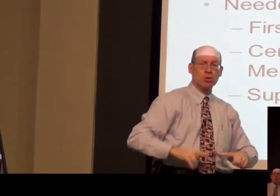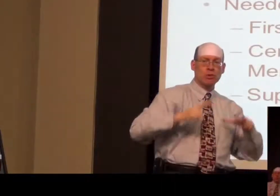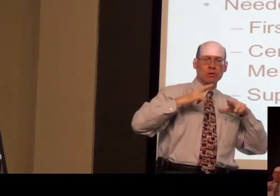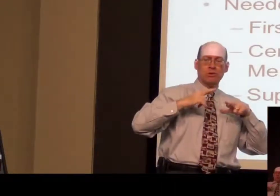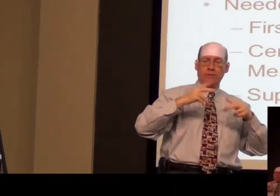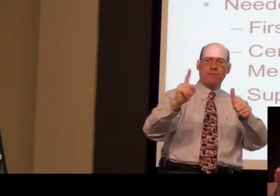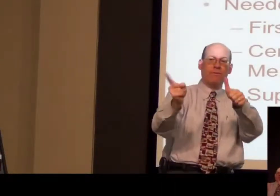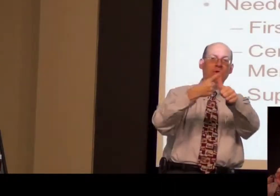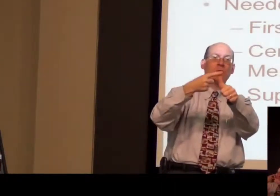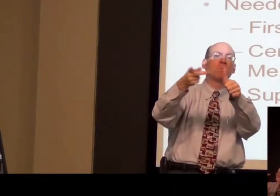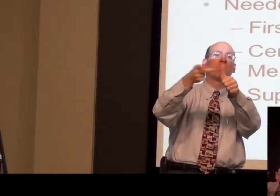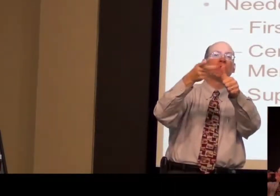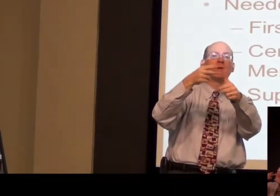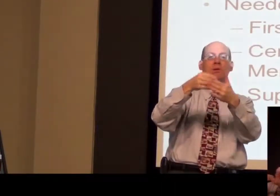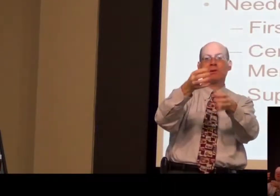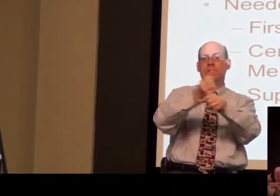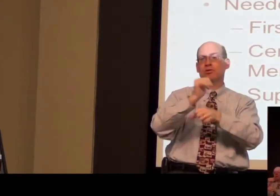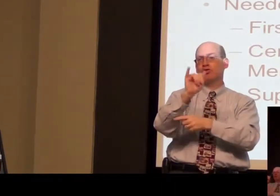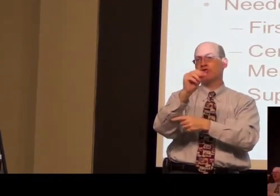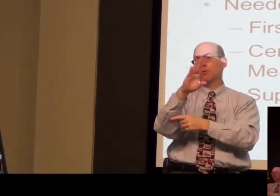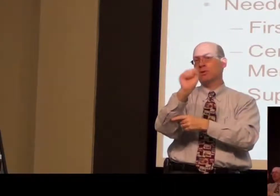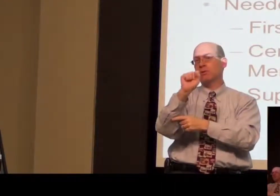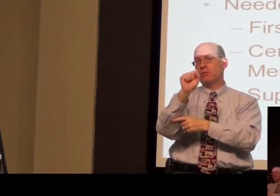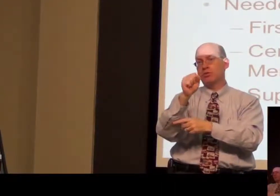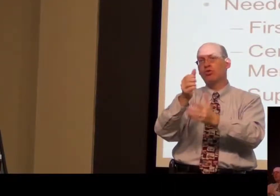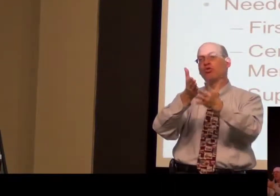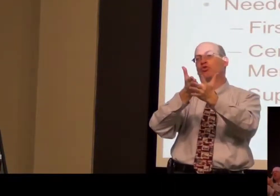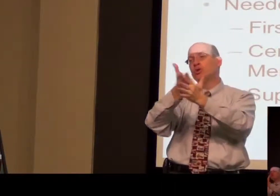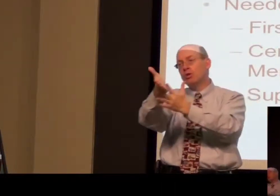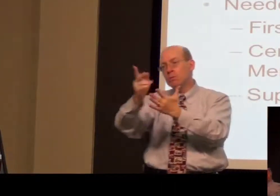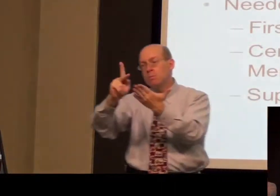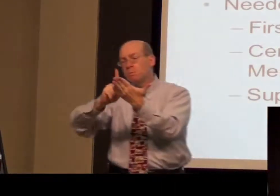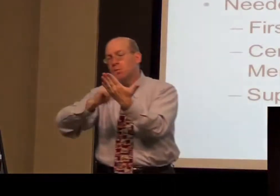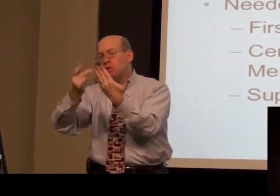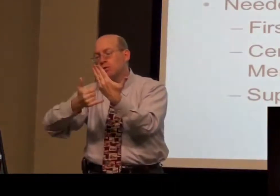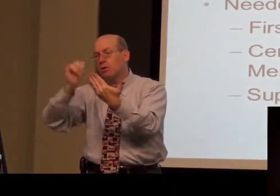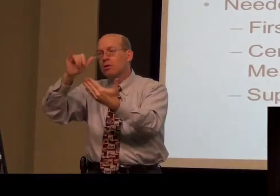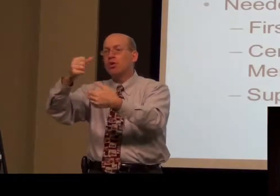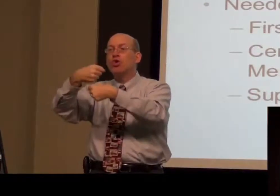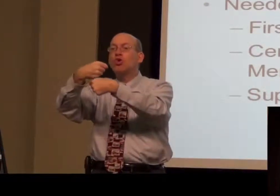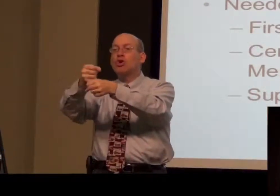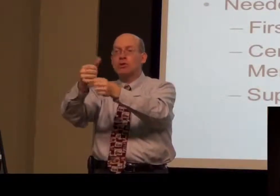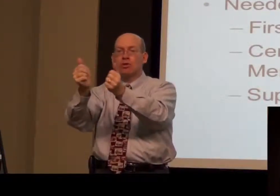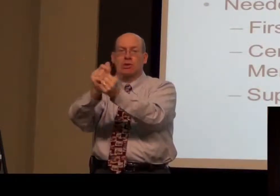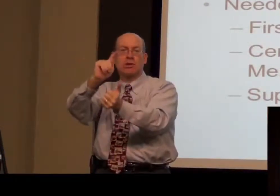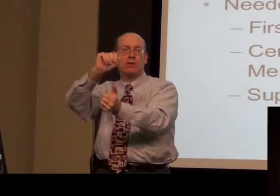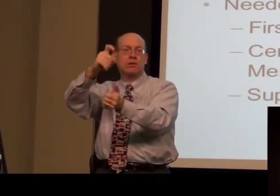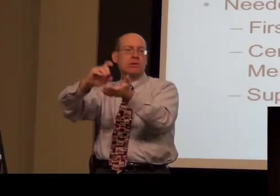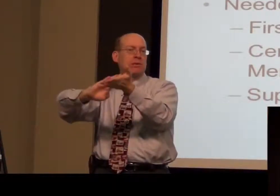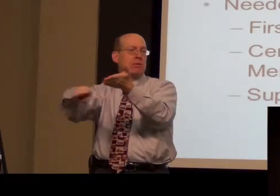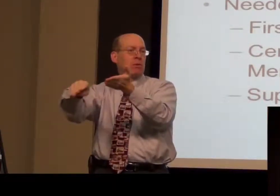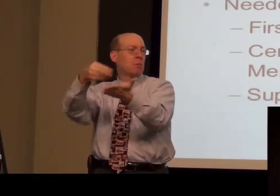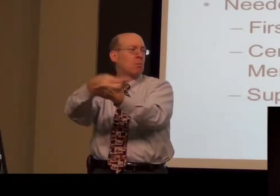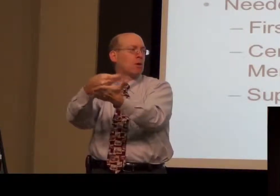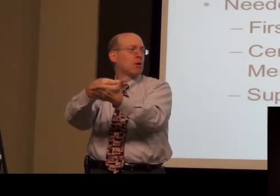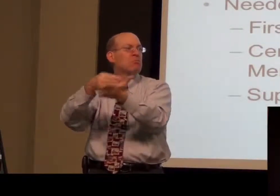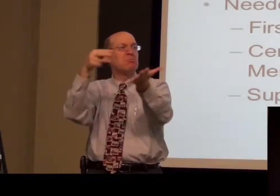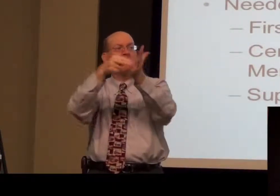give the district's workers and contractors first priority in the project when we were creating our tax-exempt